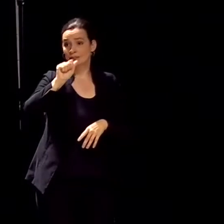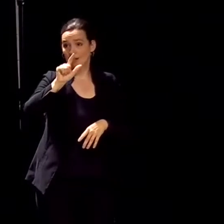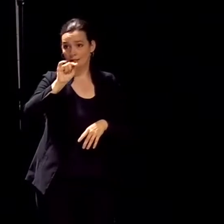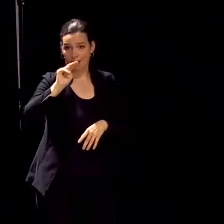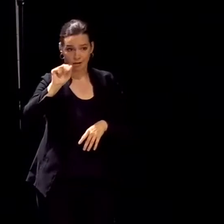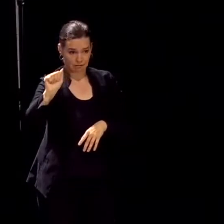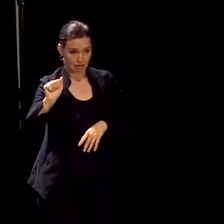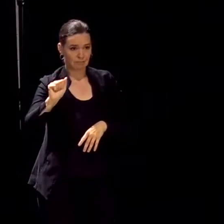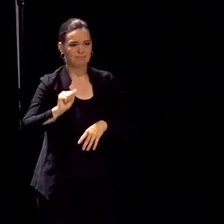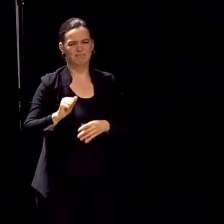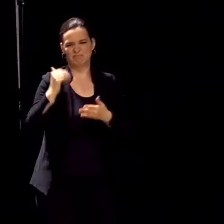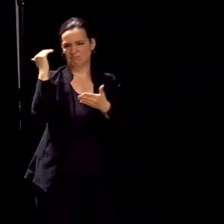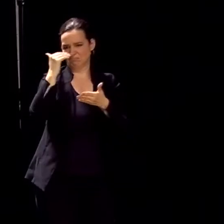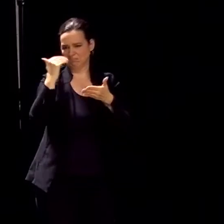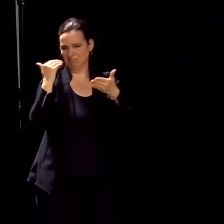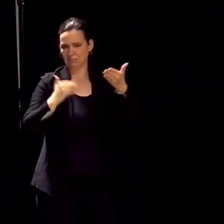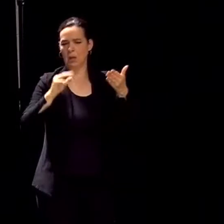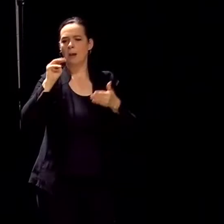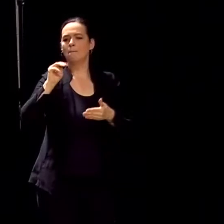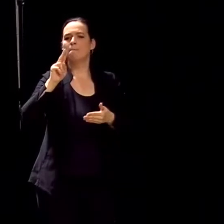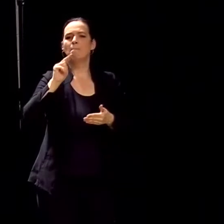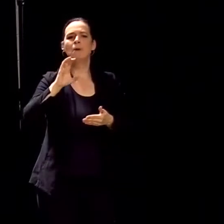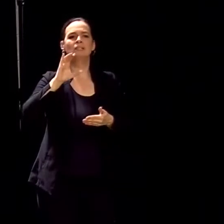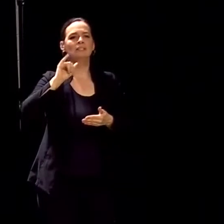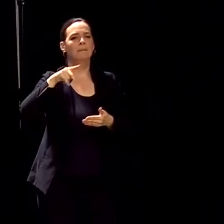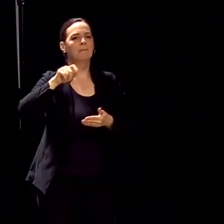of East Syracuse.